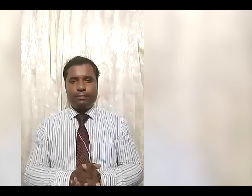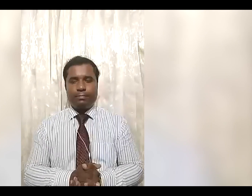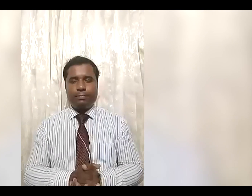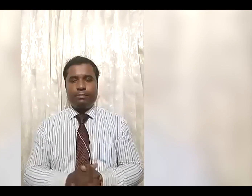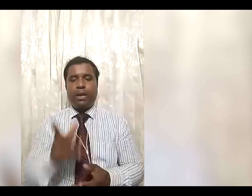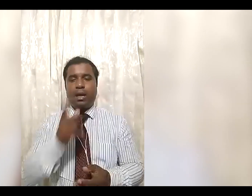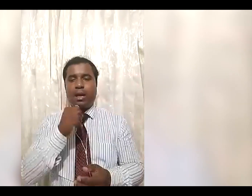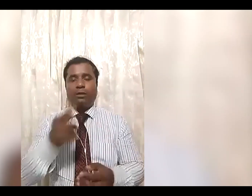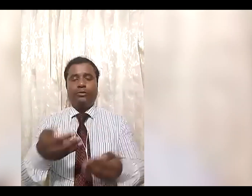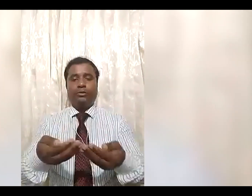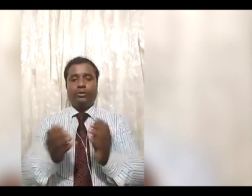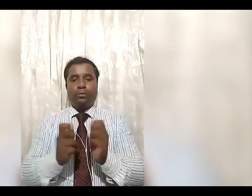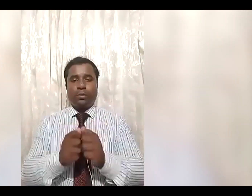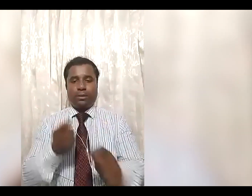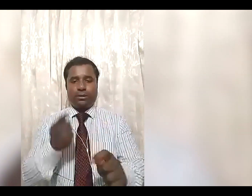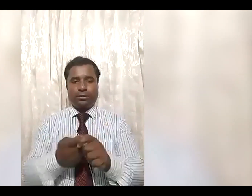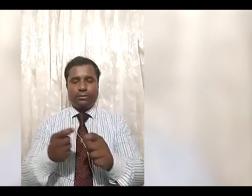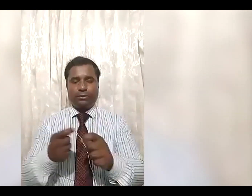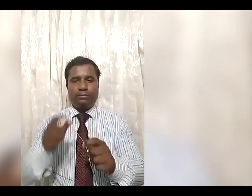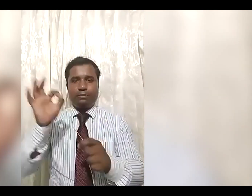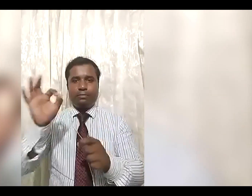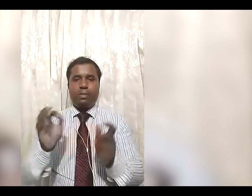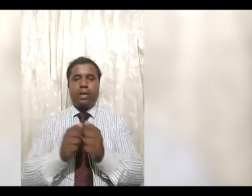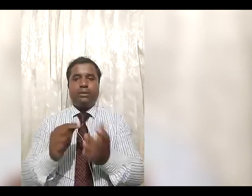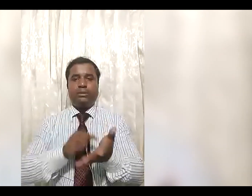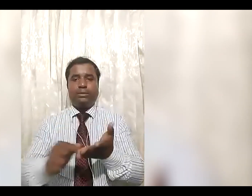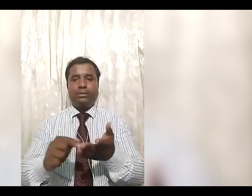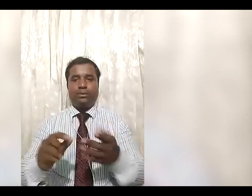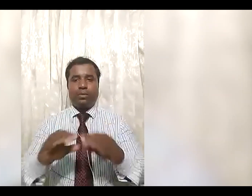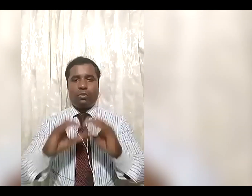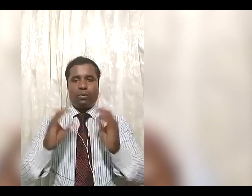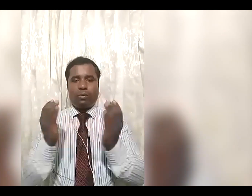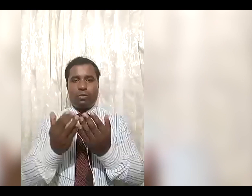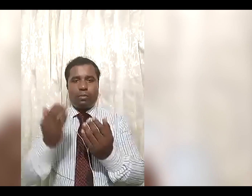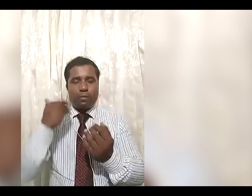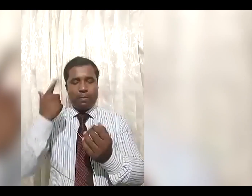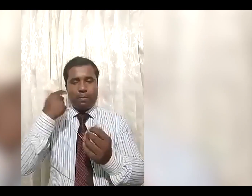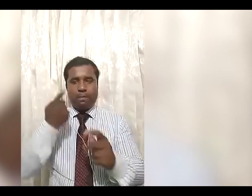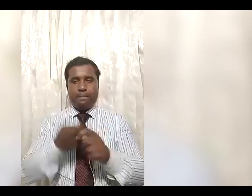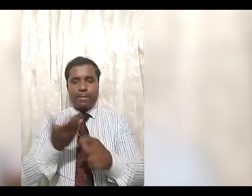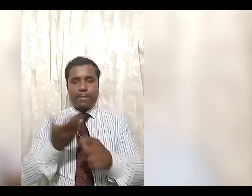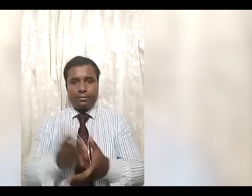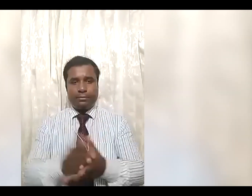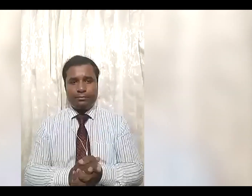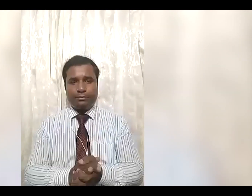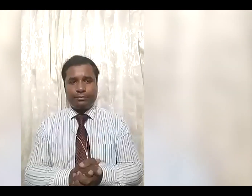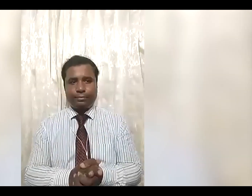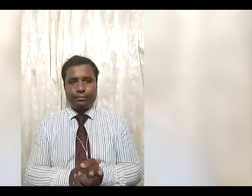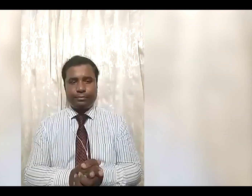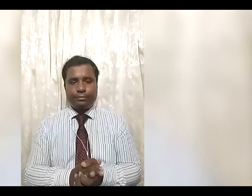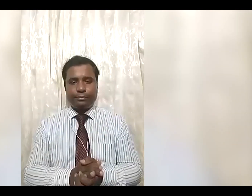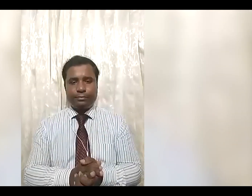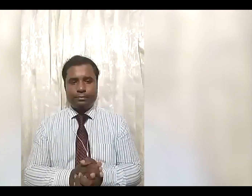and encourage persons with disabilities to vote during the pandemic? And if so,